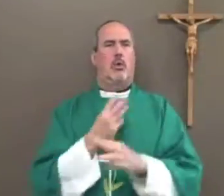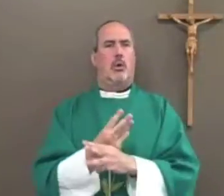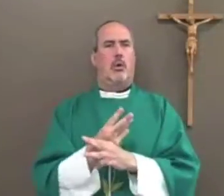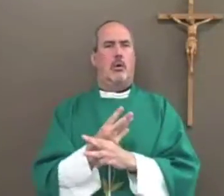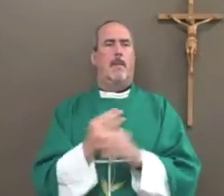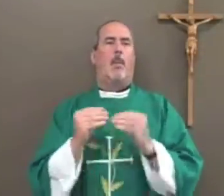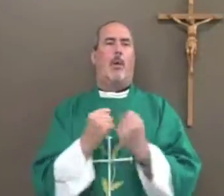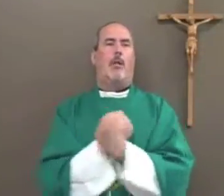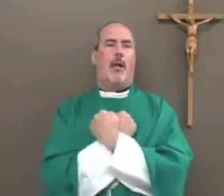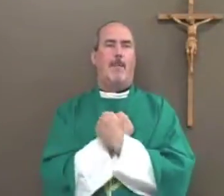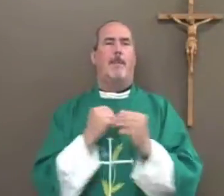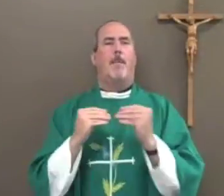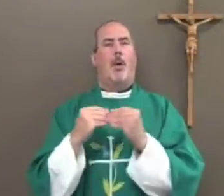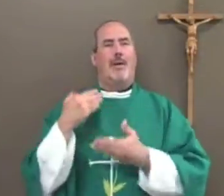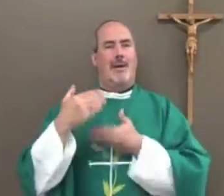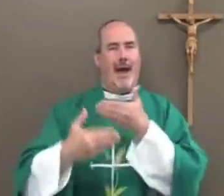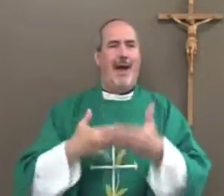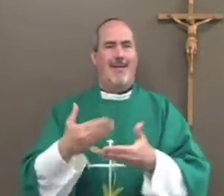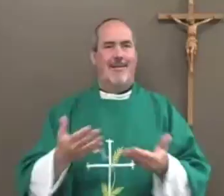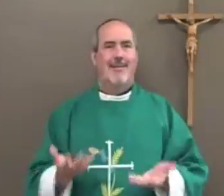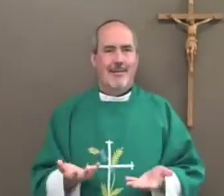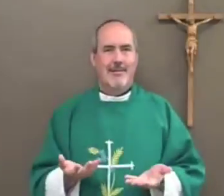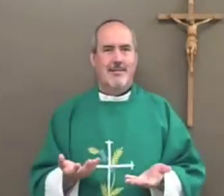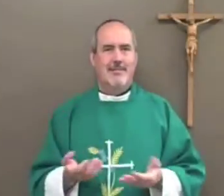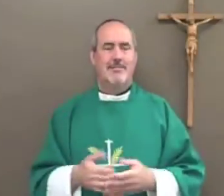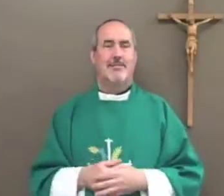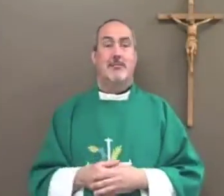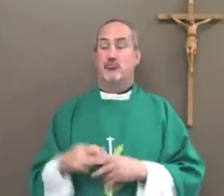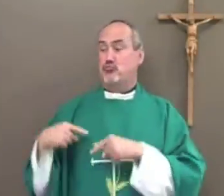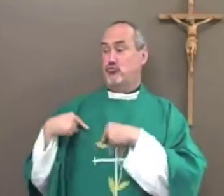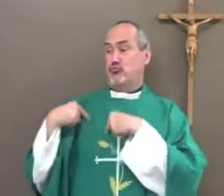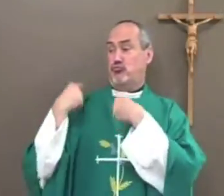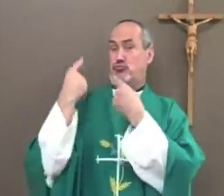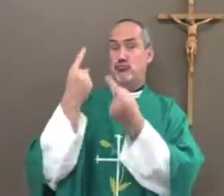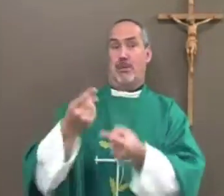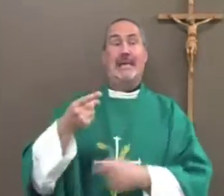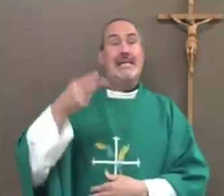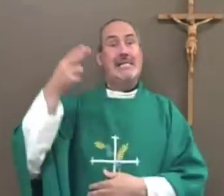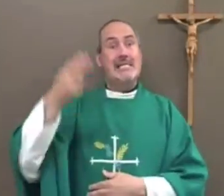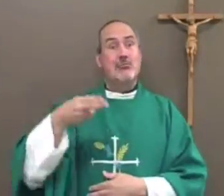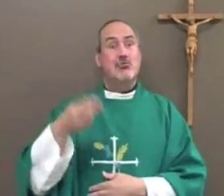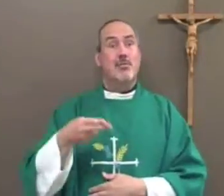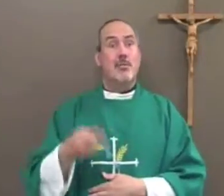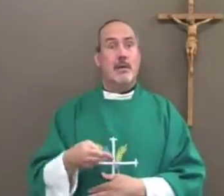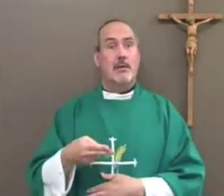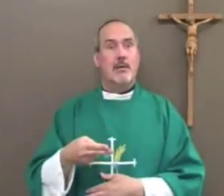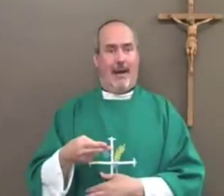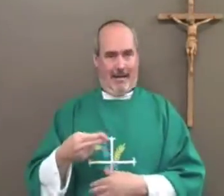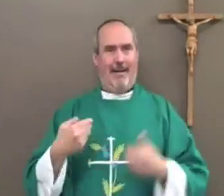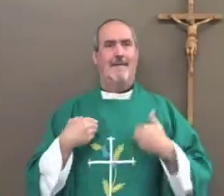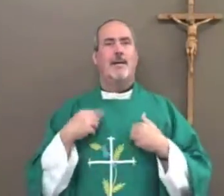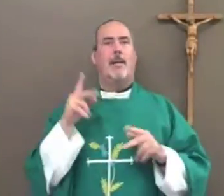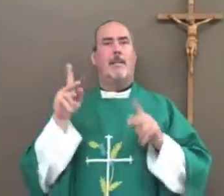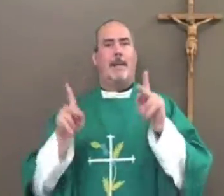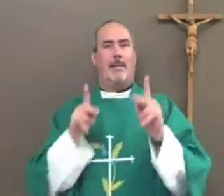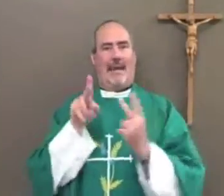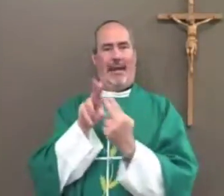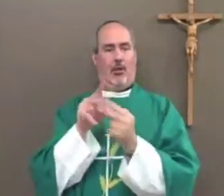there are less problems, and there would be less problems because we would be kinder to each other. We can look at a lot